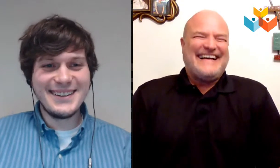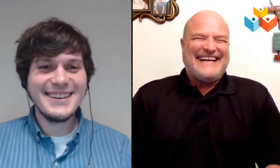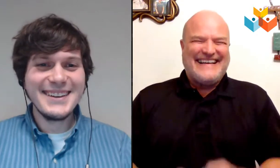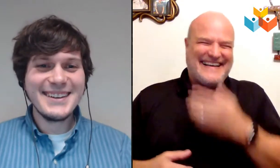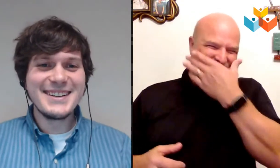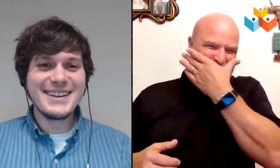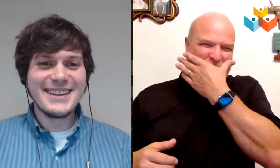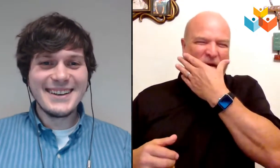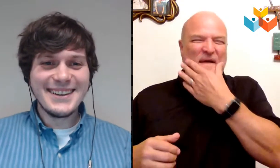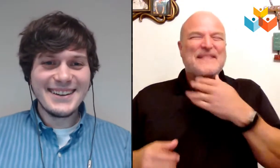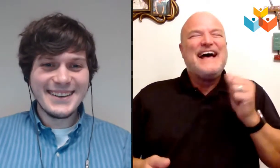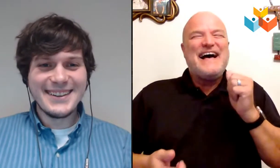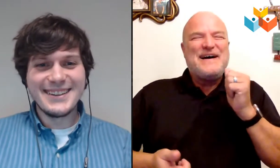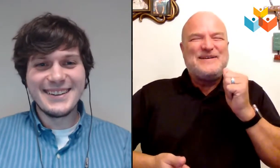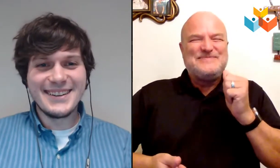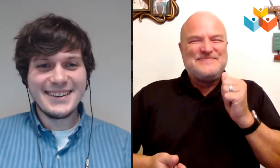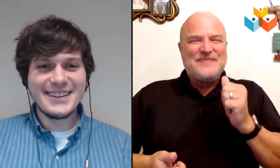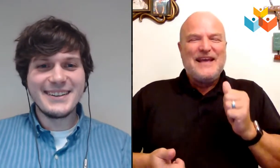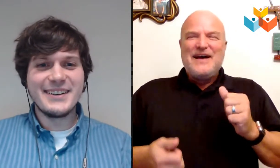I